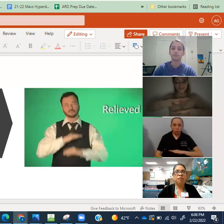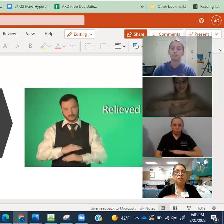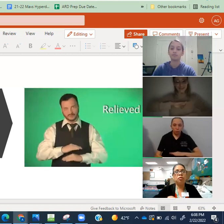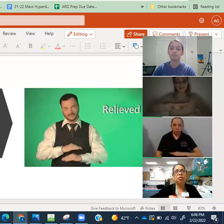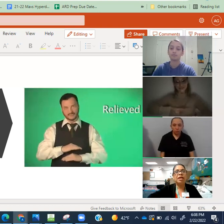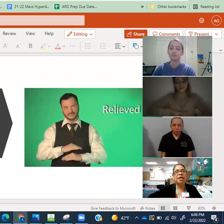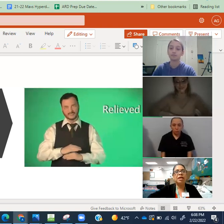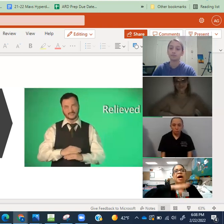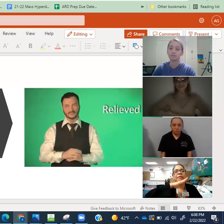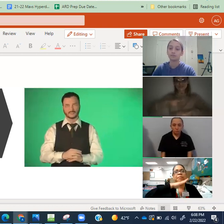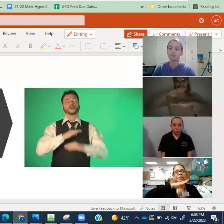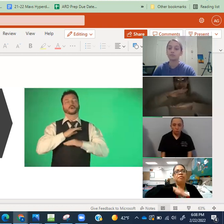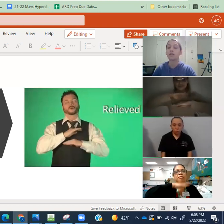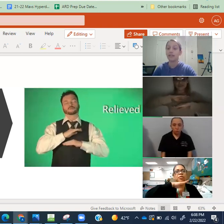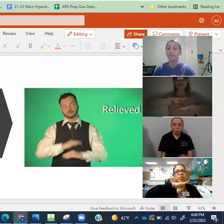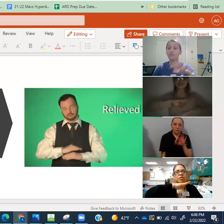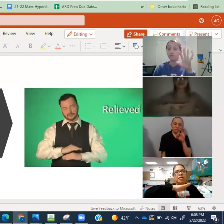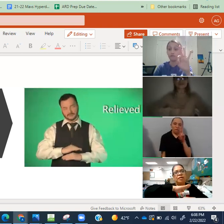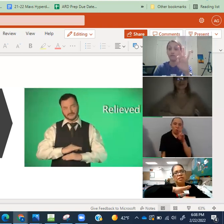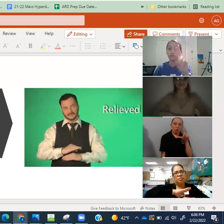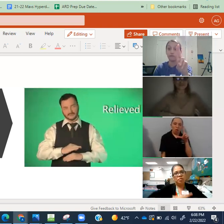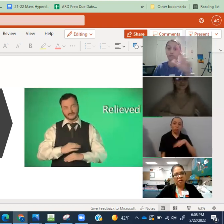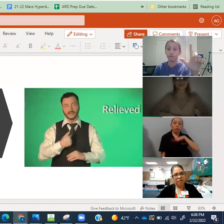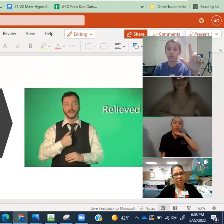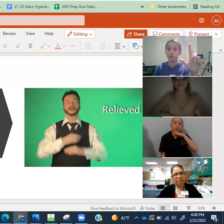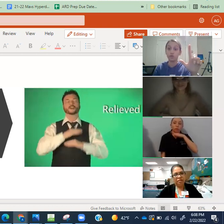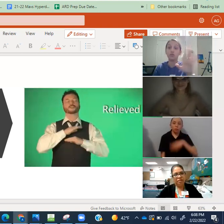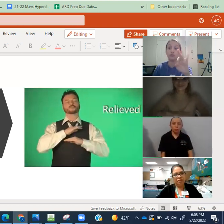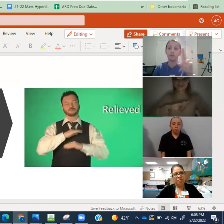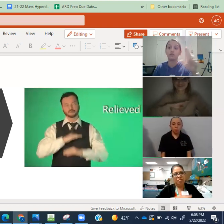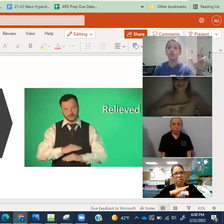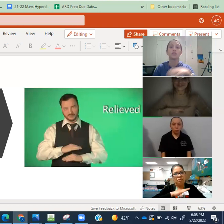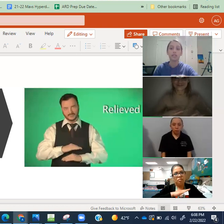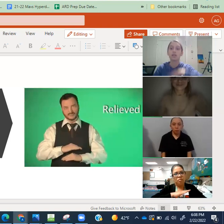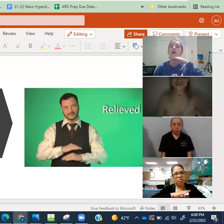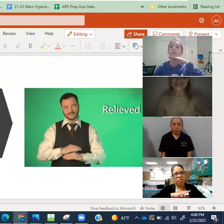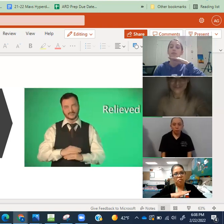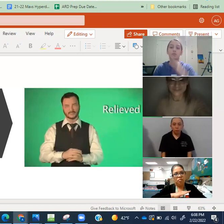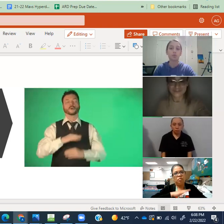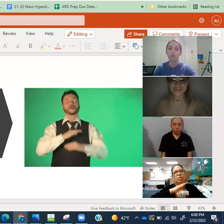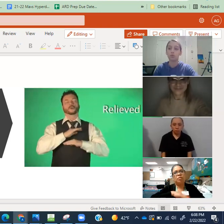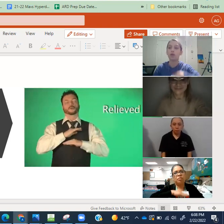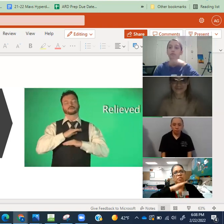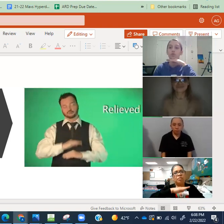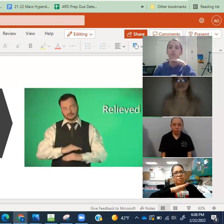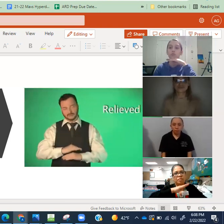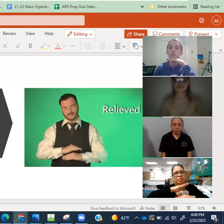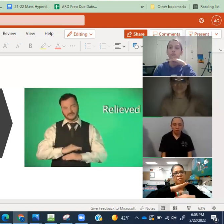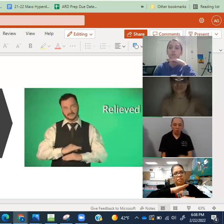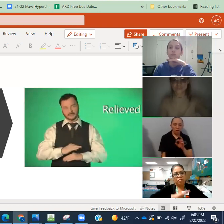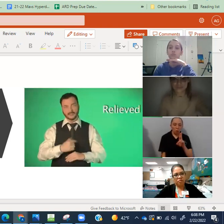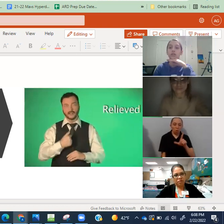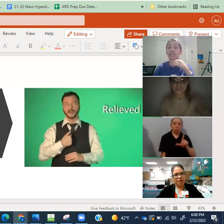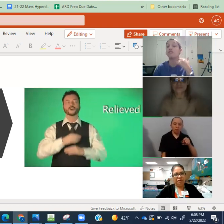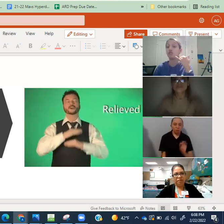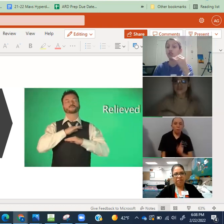So full is up. Full. And this is relief. Full is up. It goes all the way up. Full.